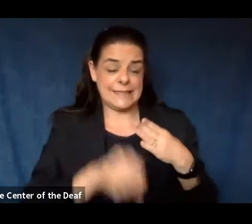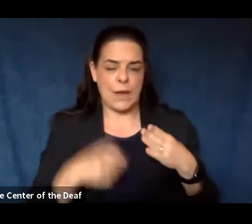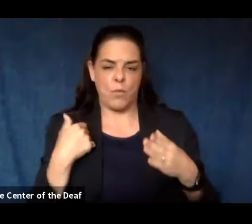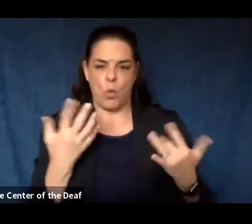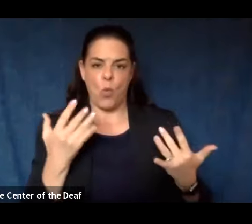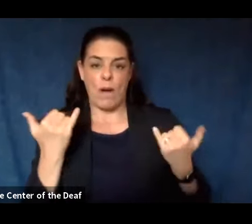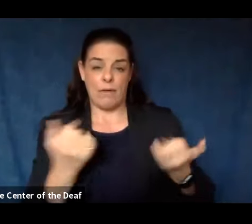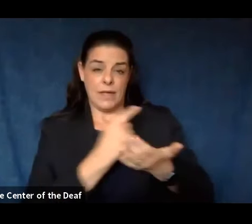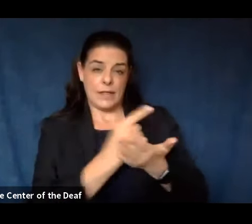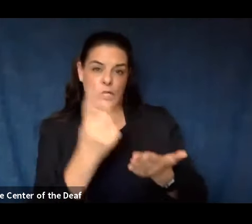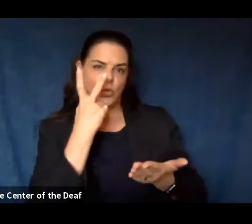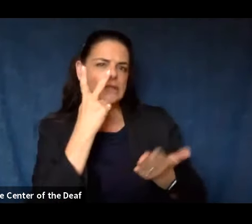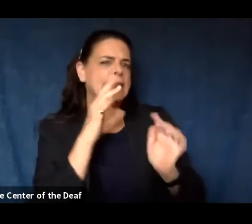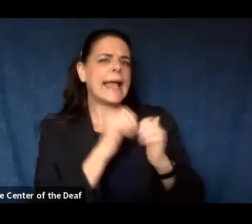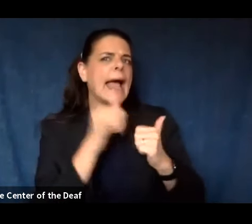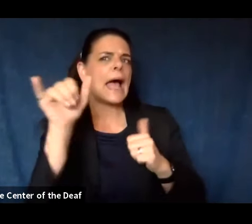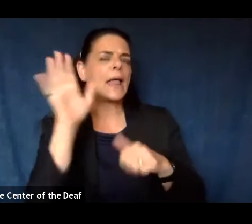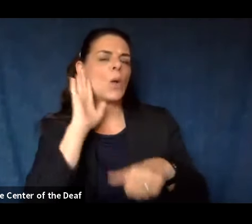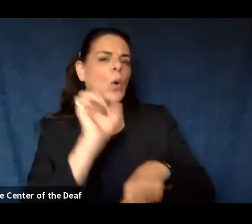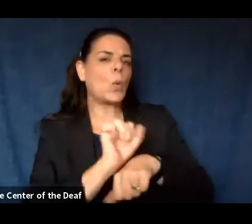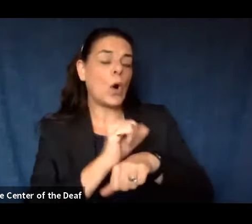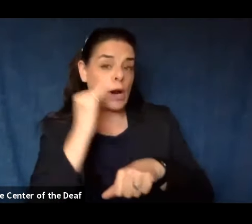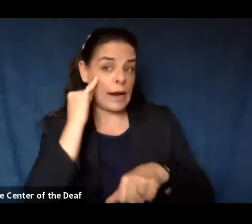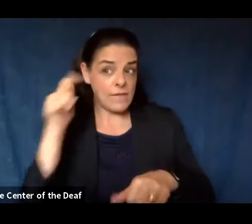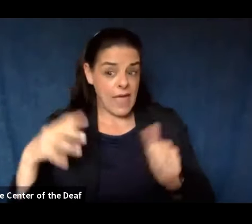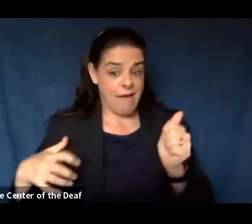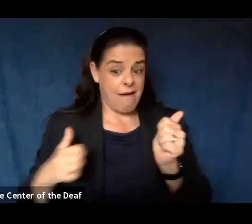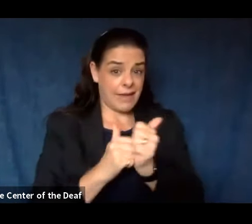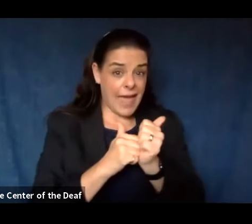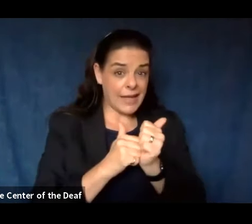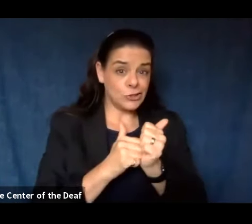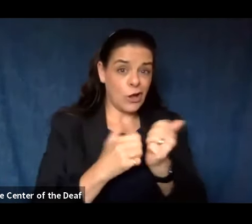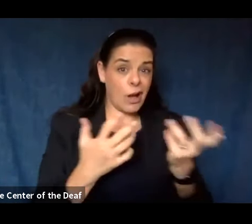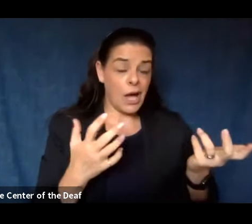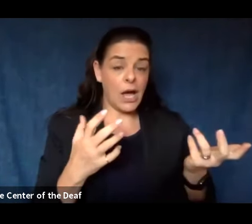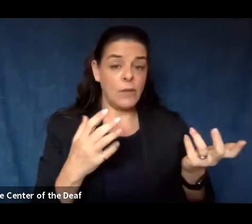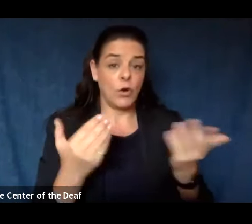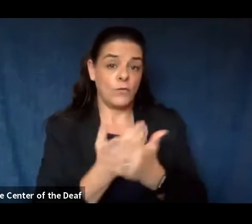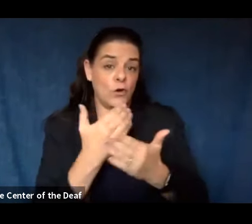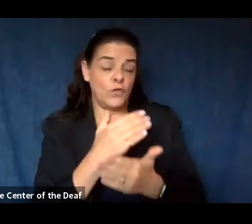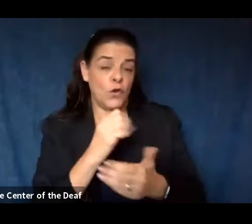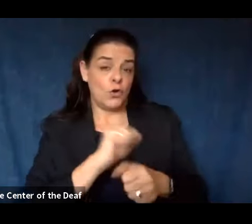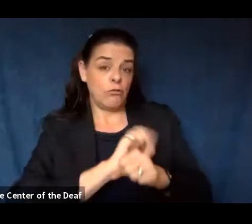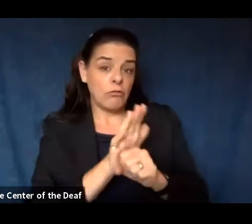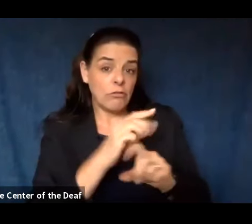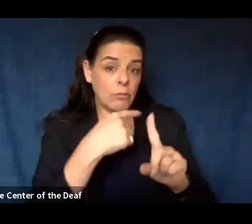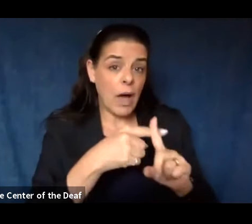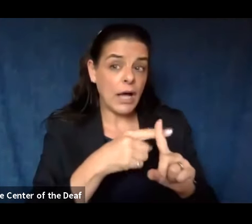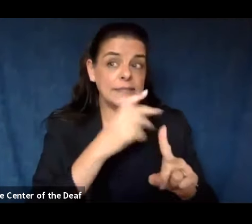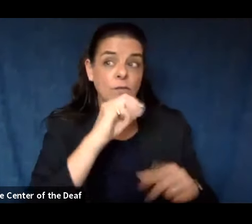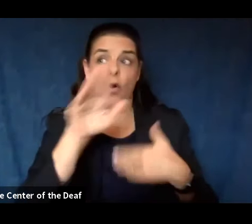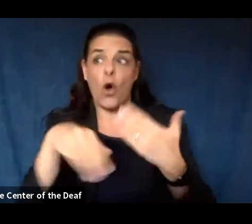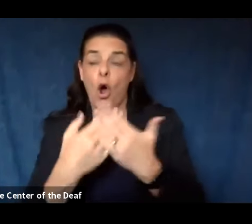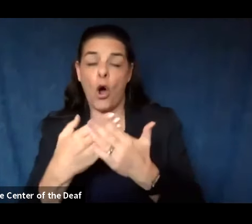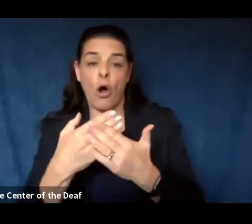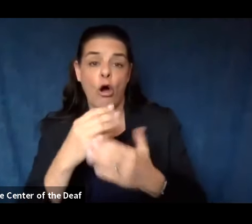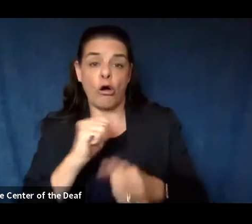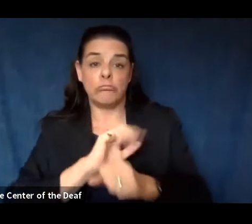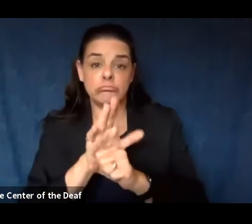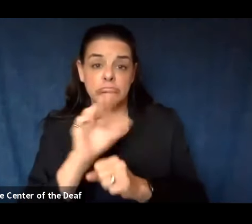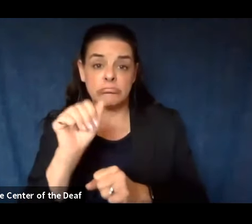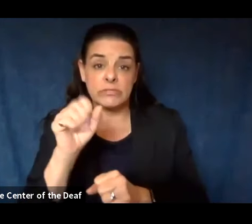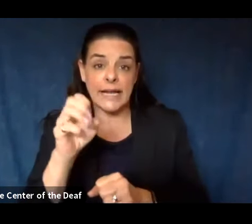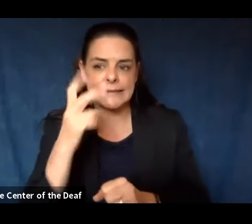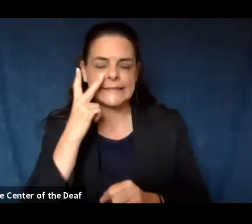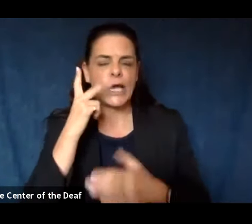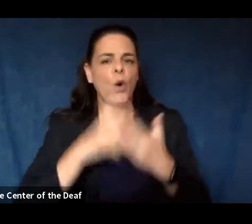see what that looks like as they're catching up on the backlog of new cases and old cases coming in, to really see what the